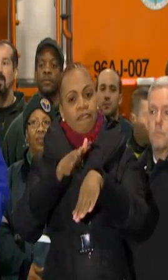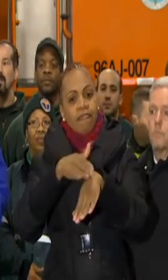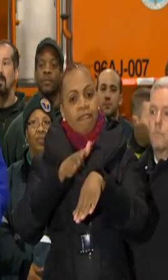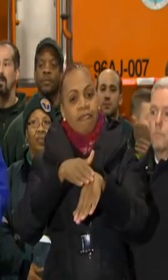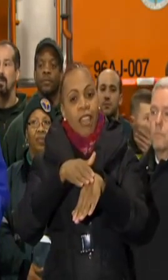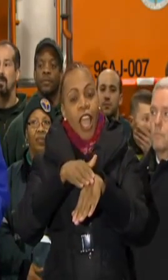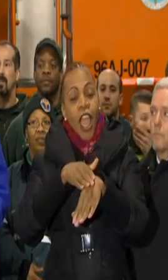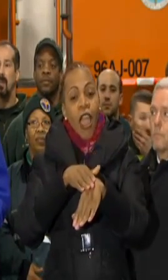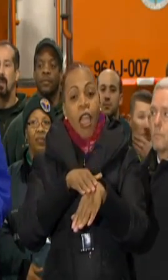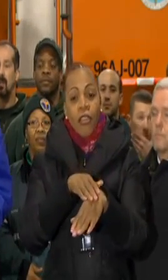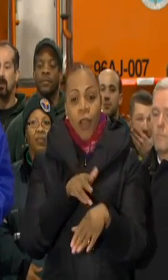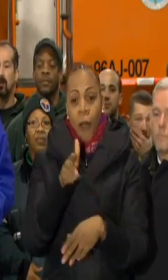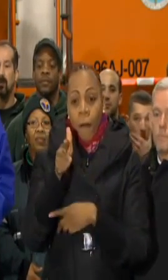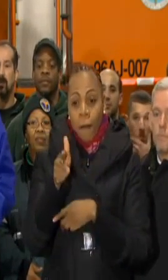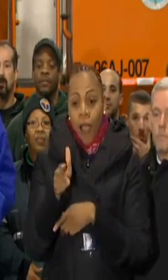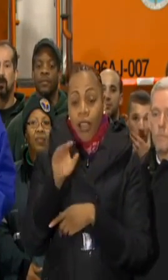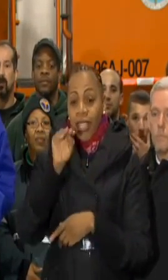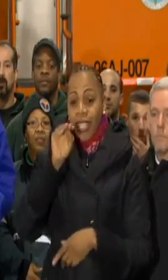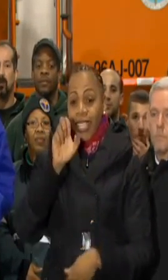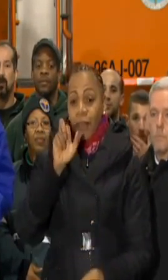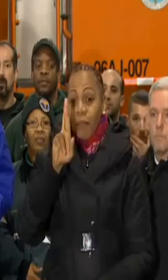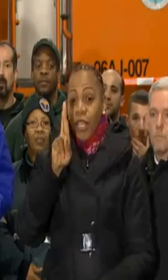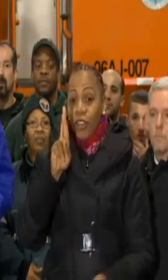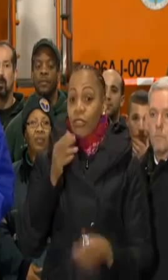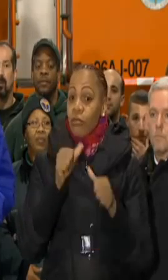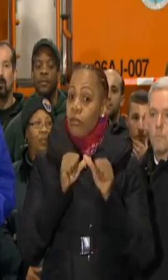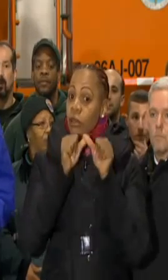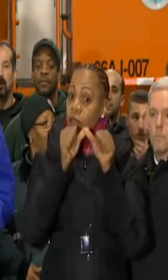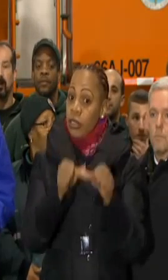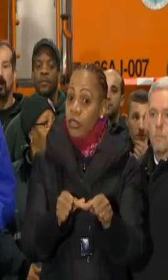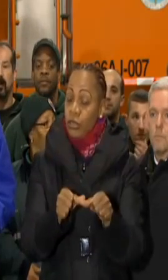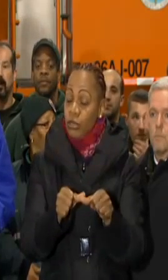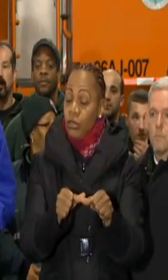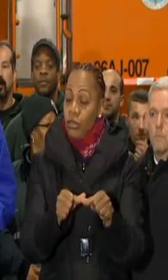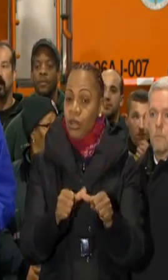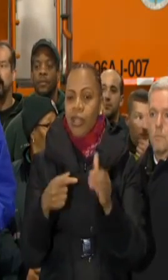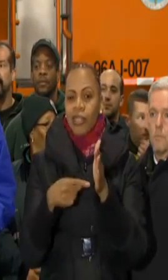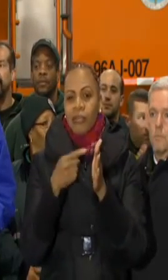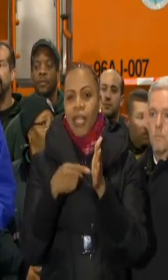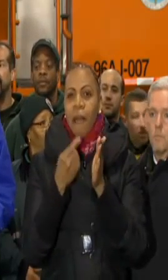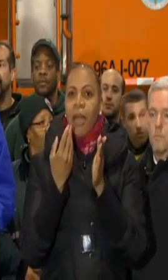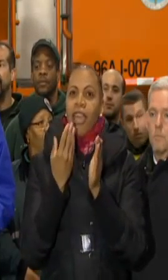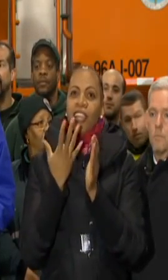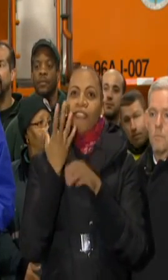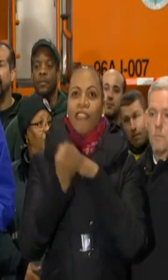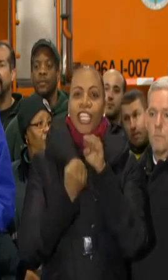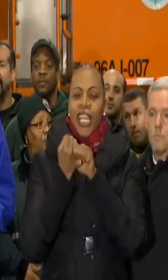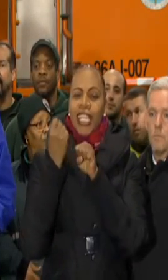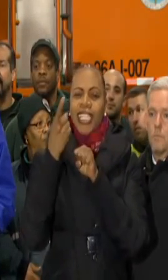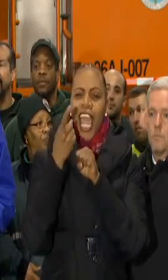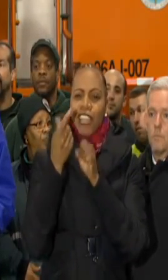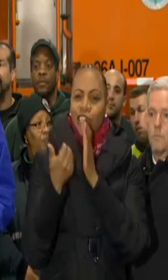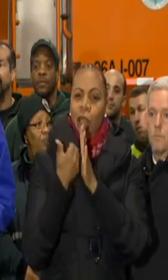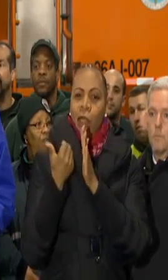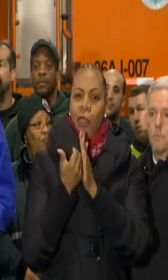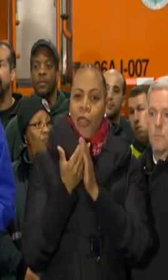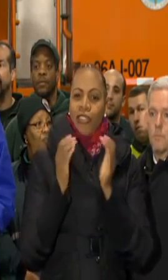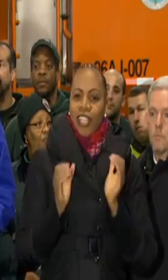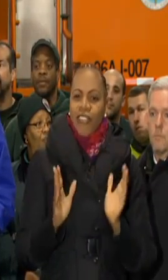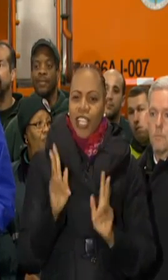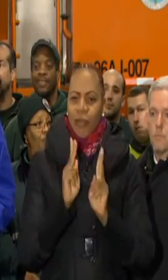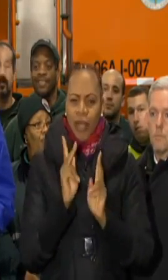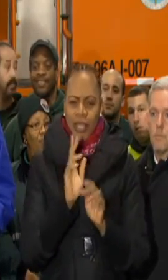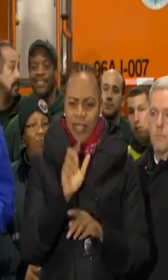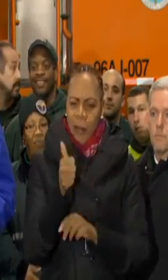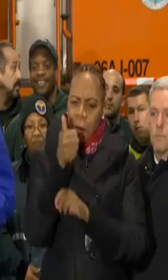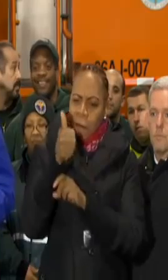meters remain in effect. Sometime in the centuries from now, a new civilization will look back and they'll still find our parking meters